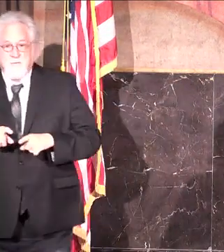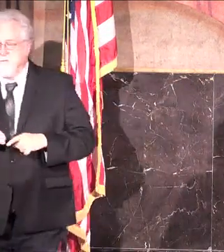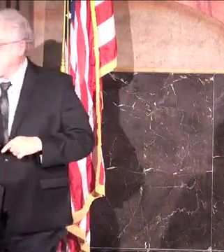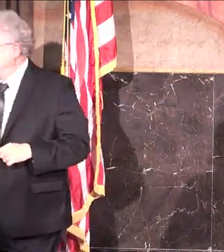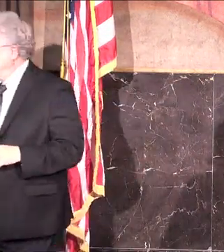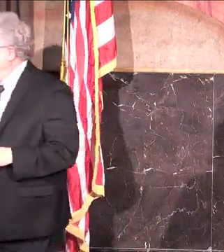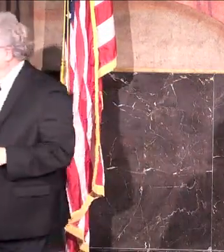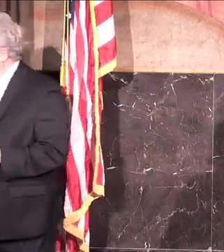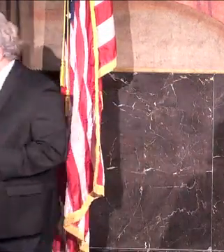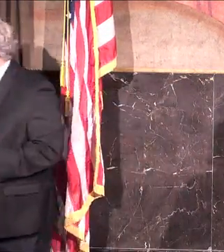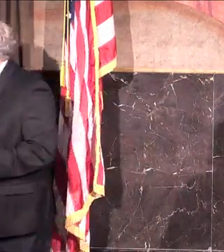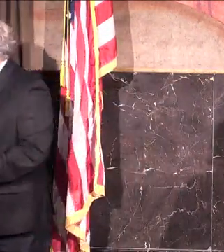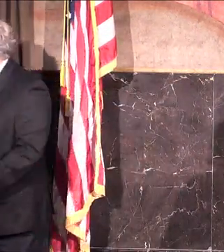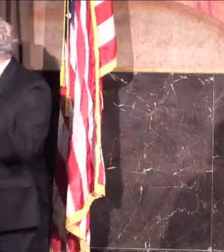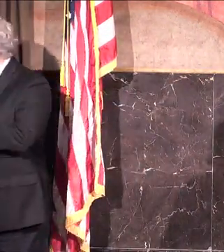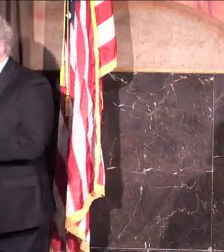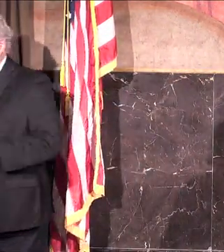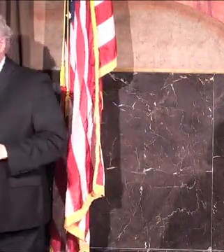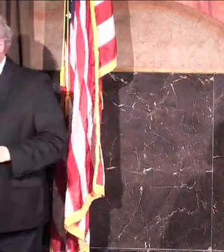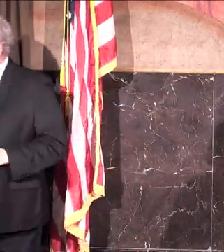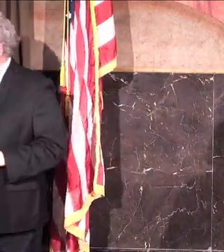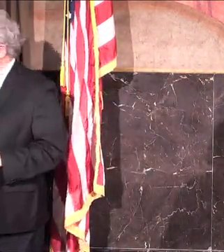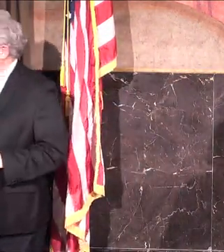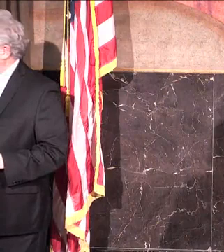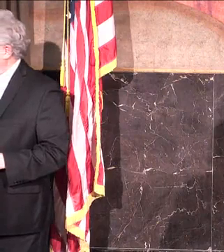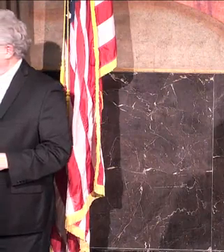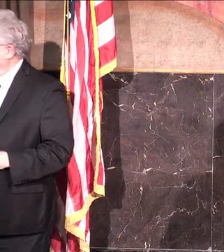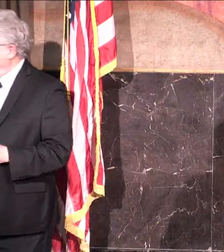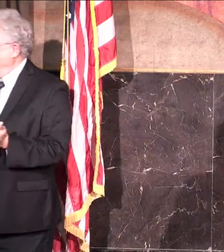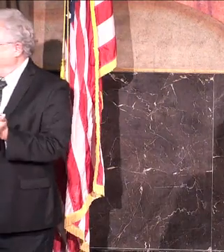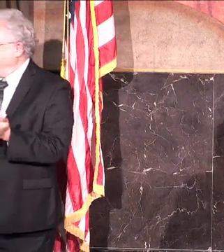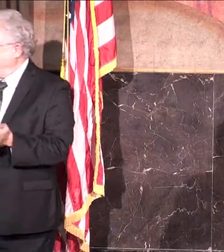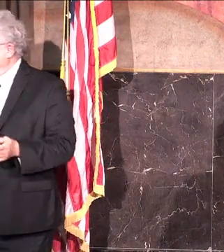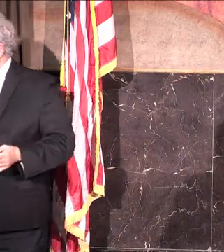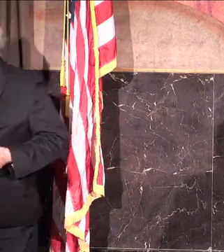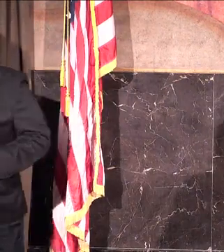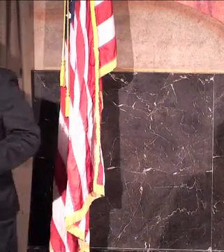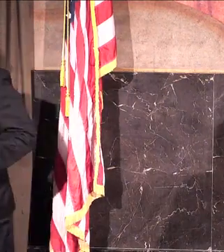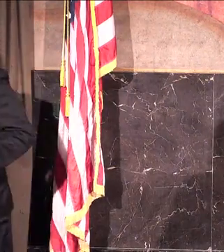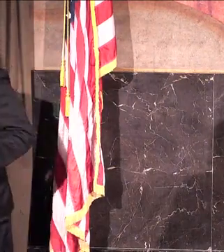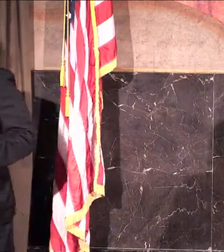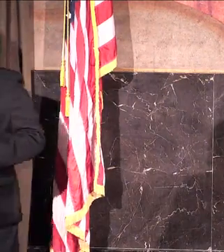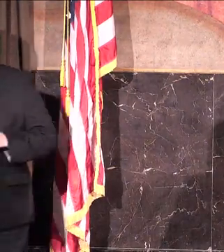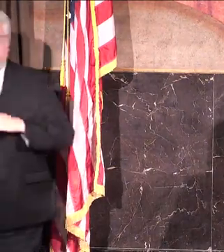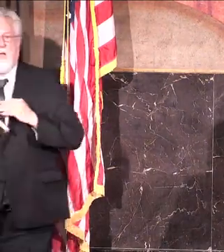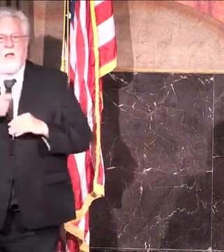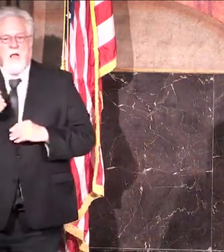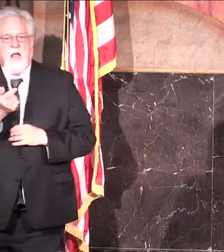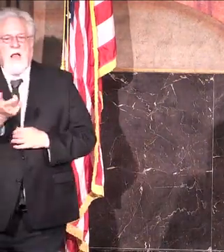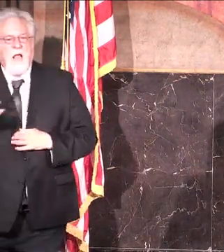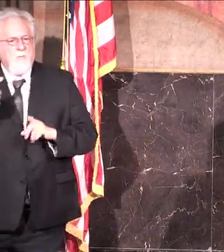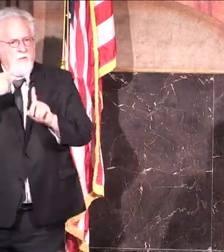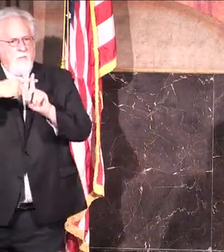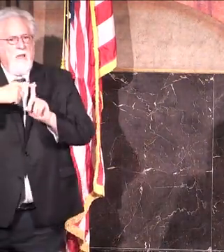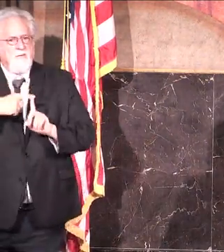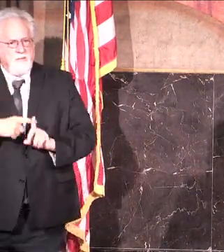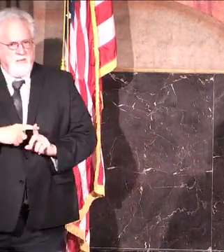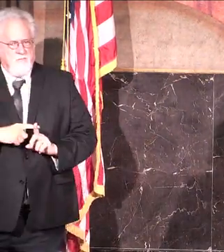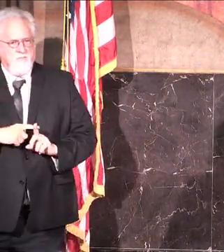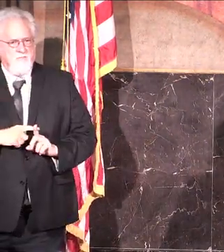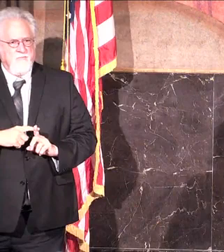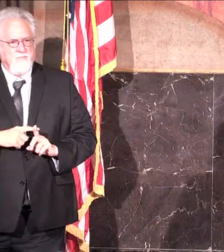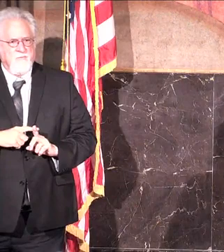That brings our total cases to 114,000. There are a couple of positive points in